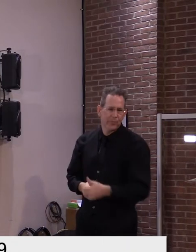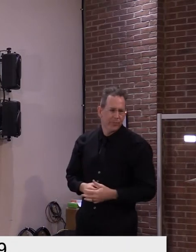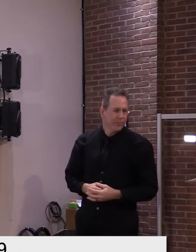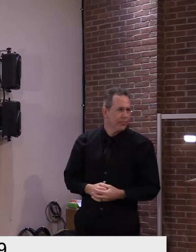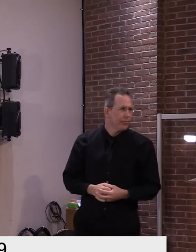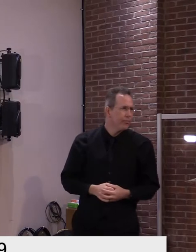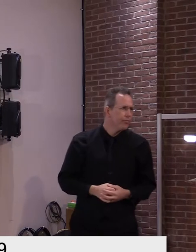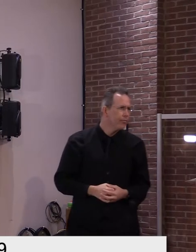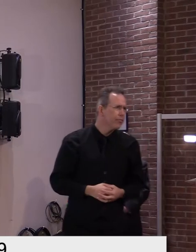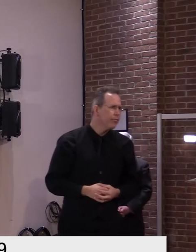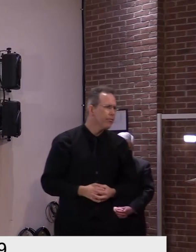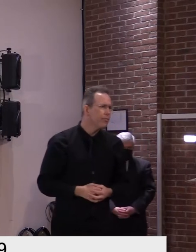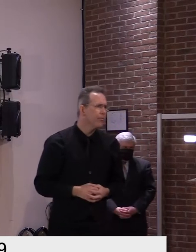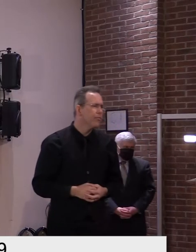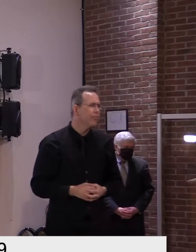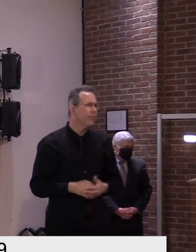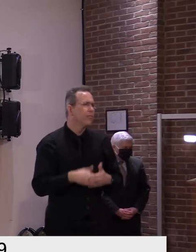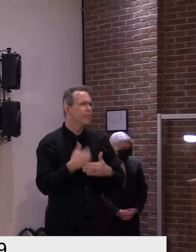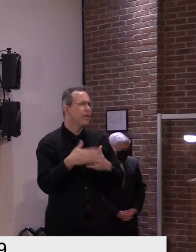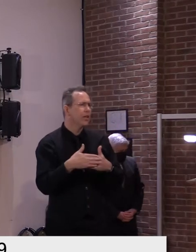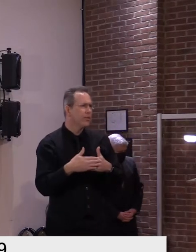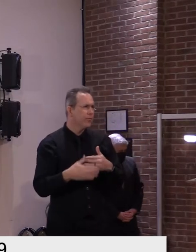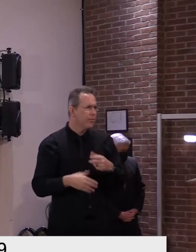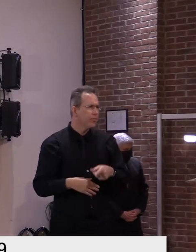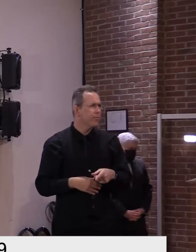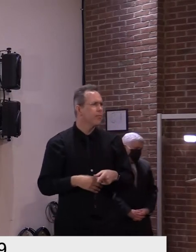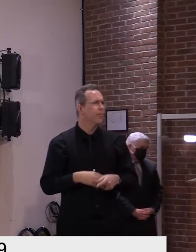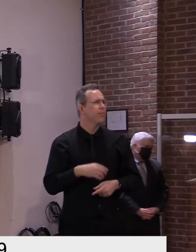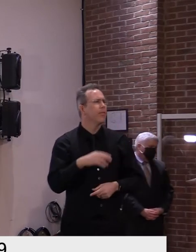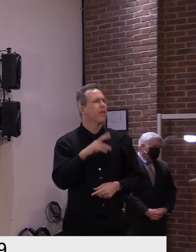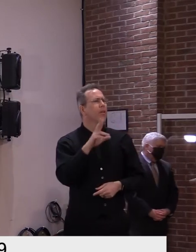Okay, thank you. Guy Page, Chronicle of the Vermont State House.